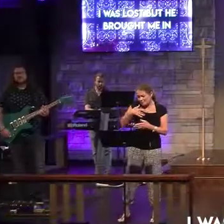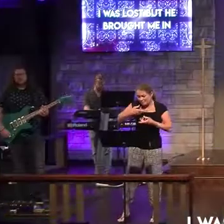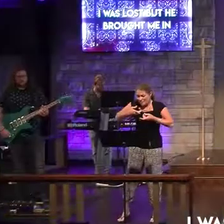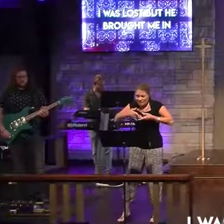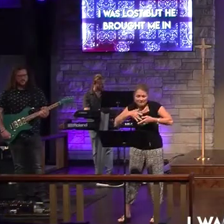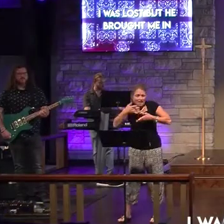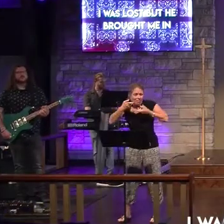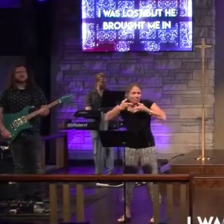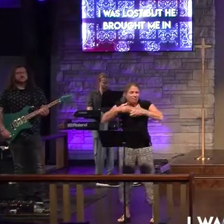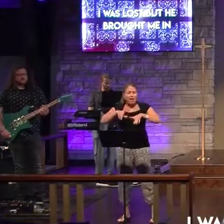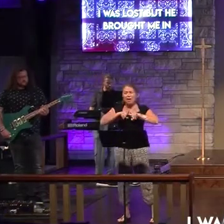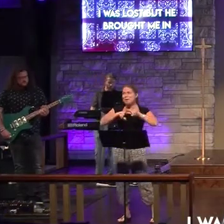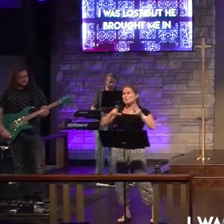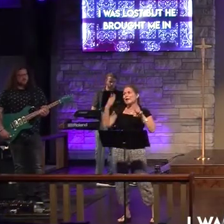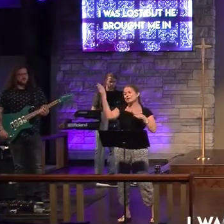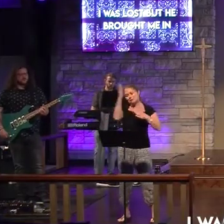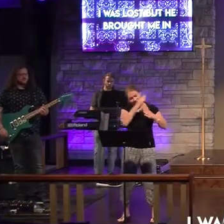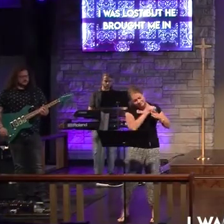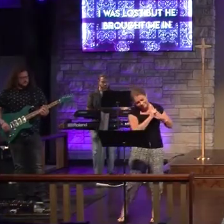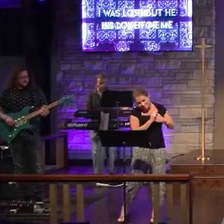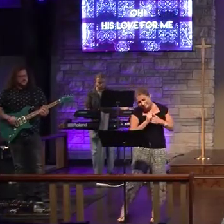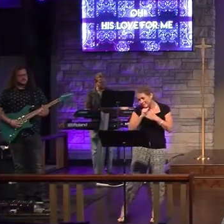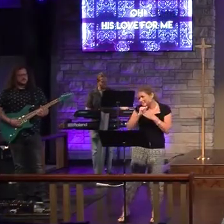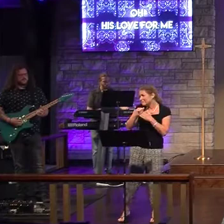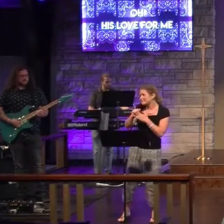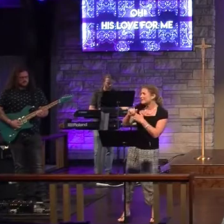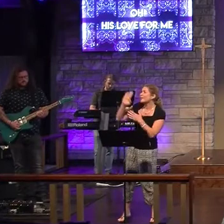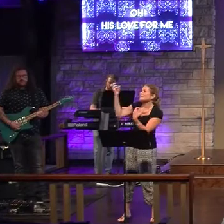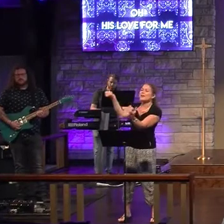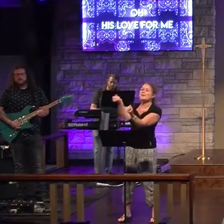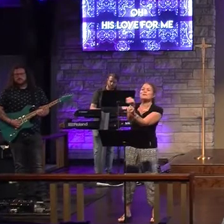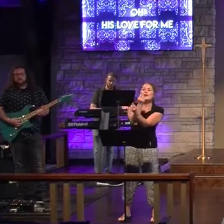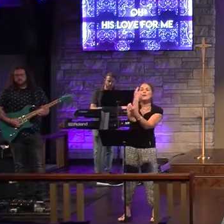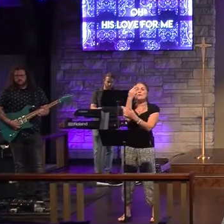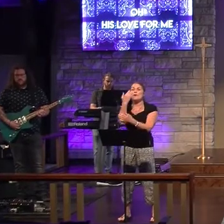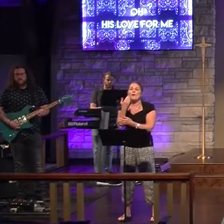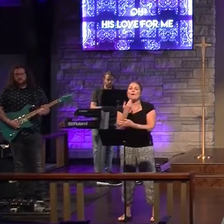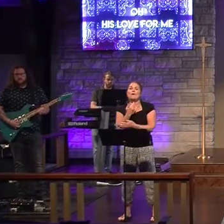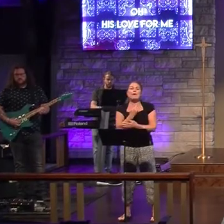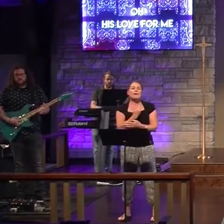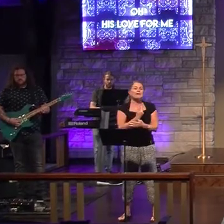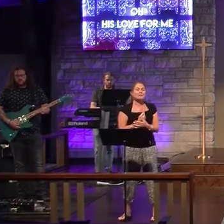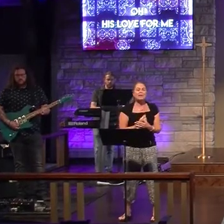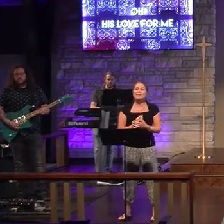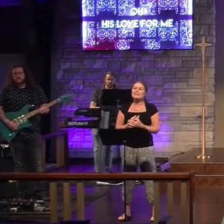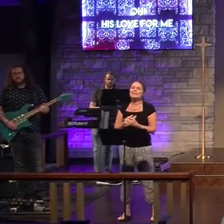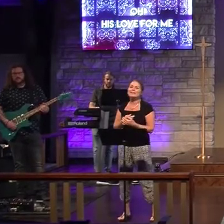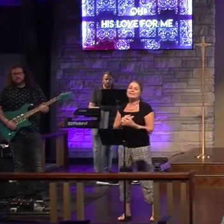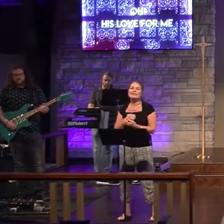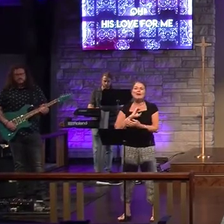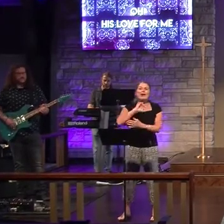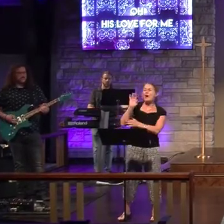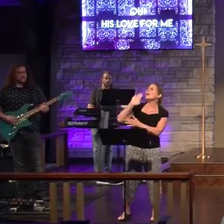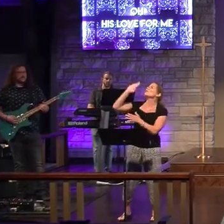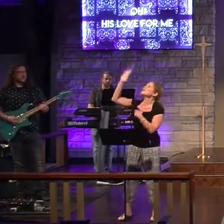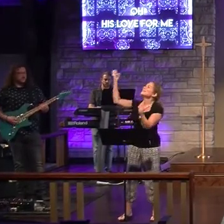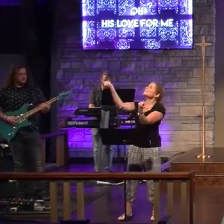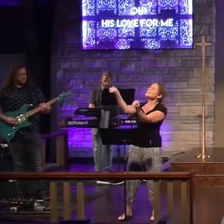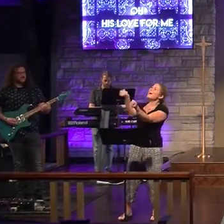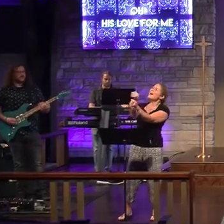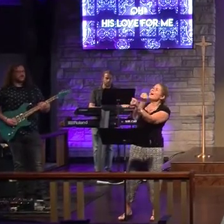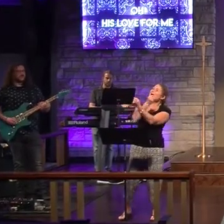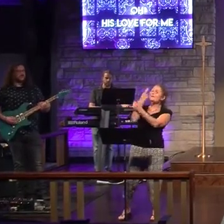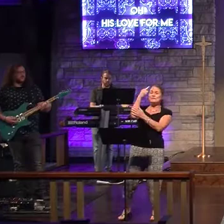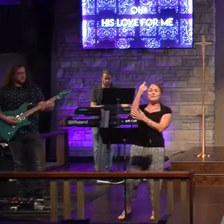I was lost, but he brought me in. Oh, his love for me. Oh,